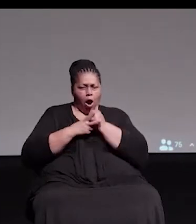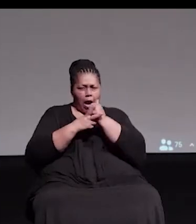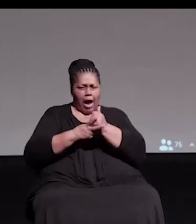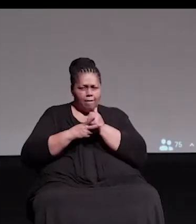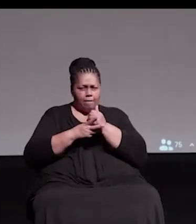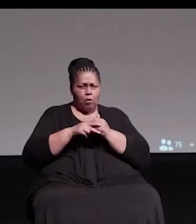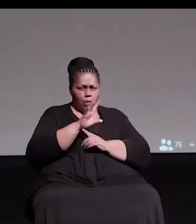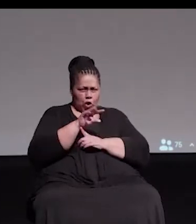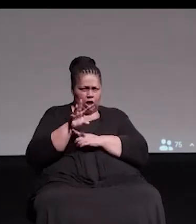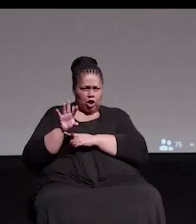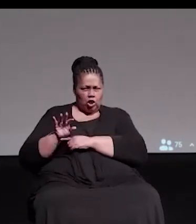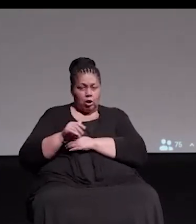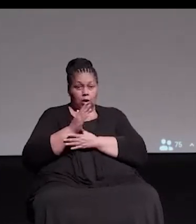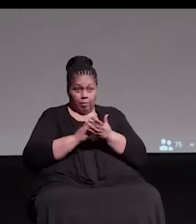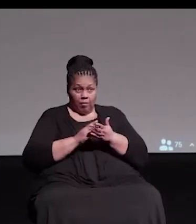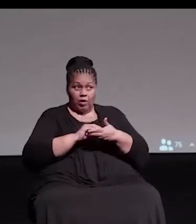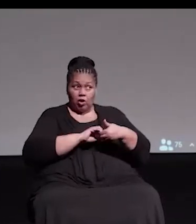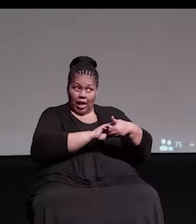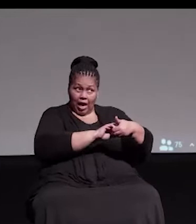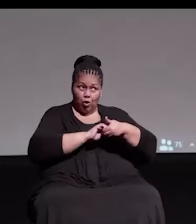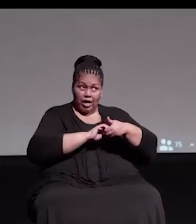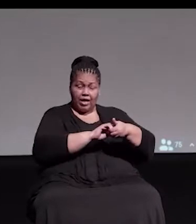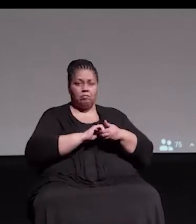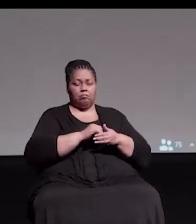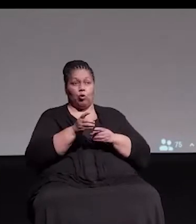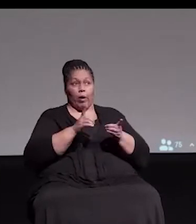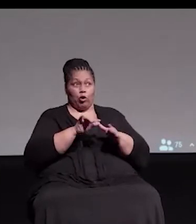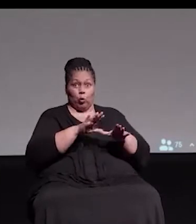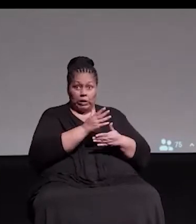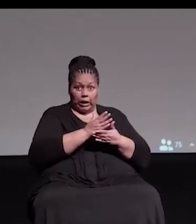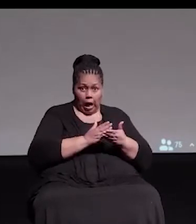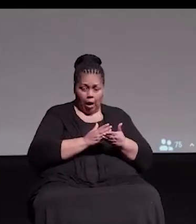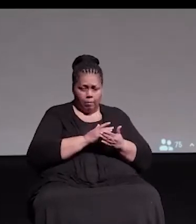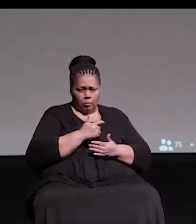it, again, it was collaborative. The director had done some, the